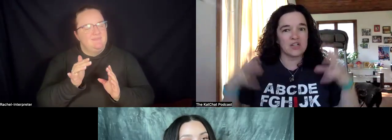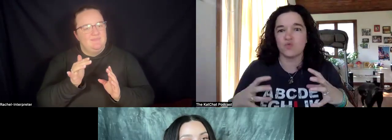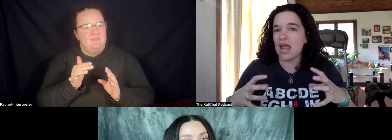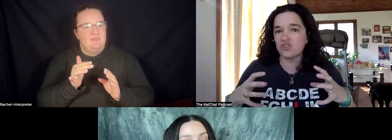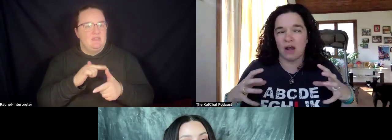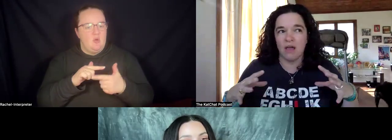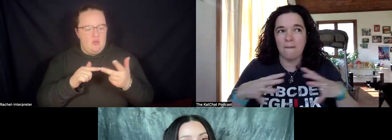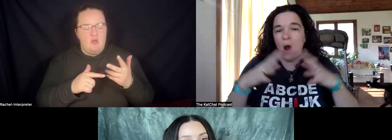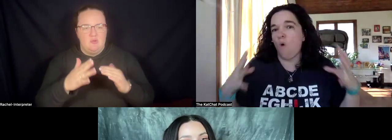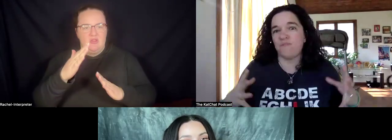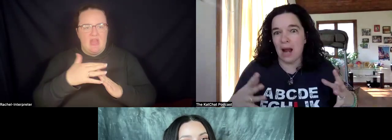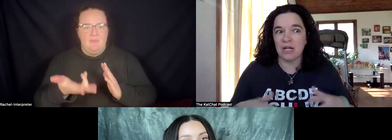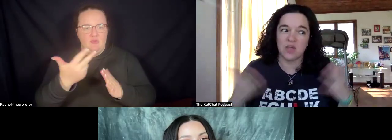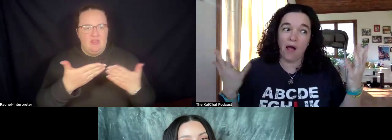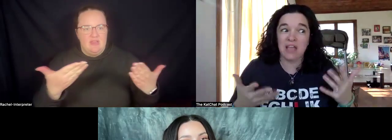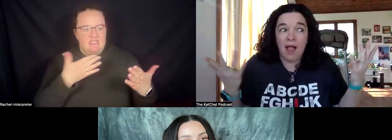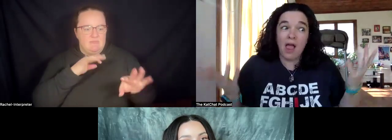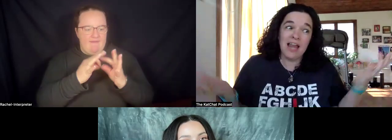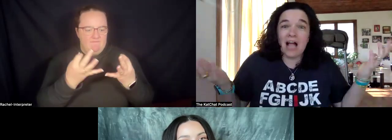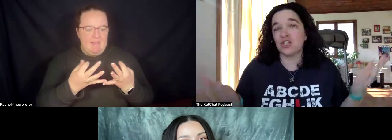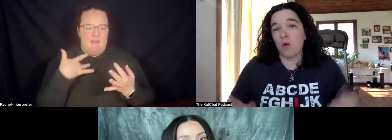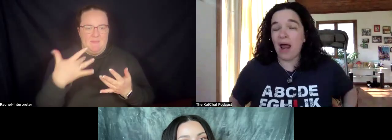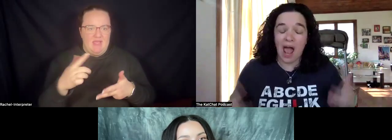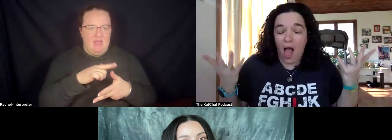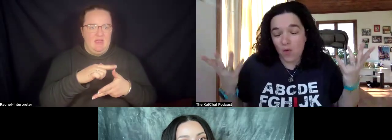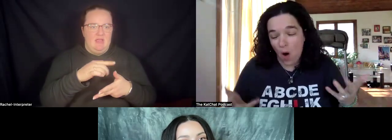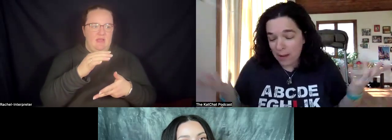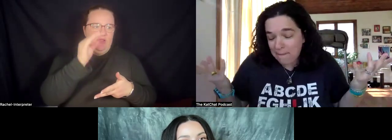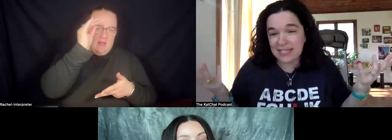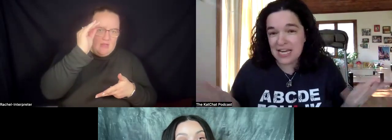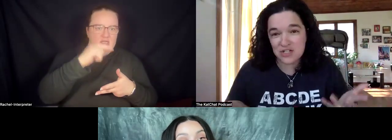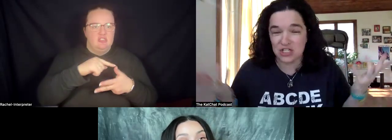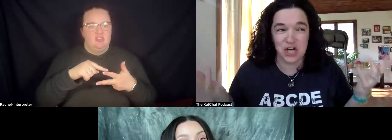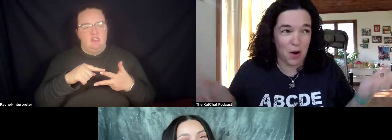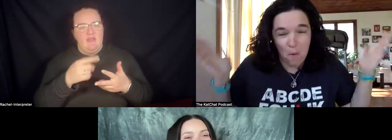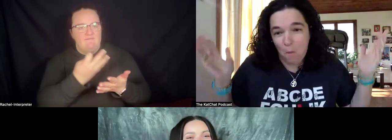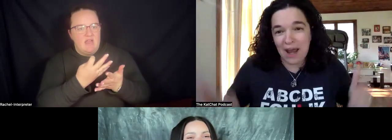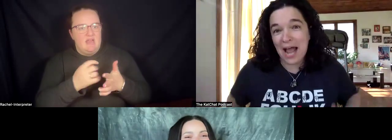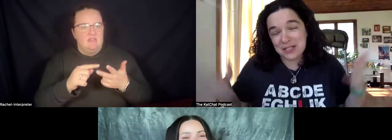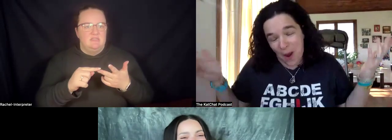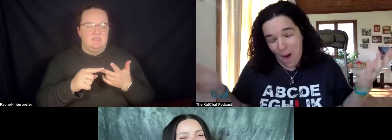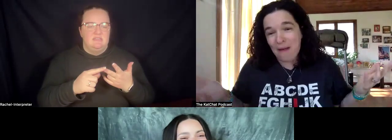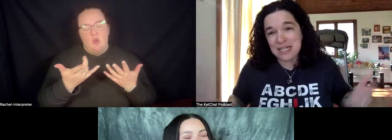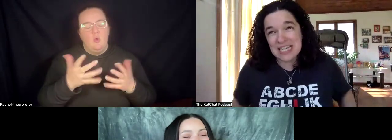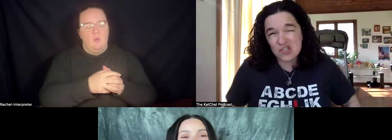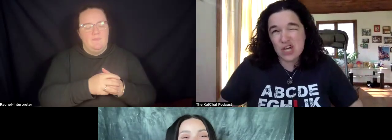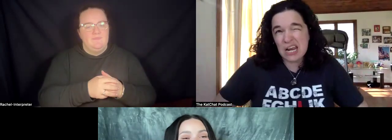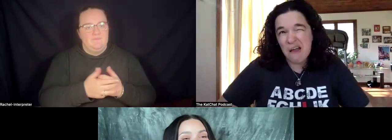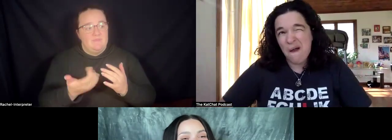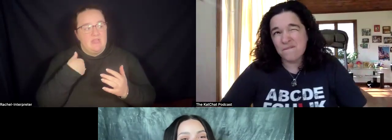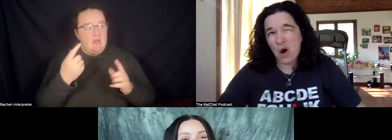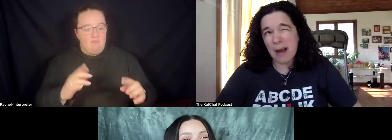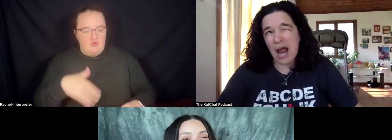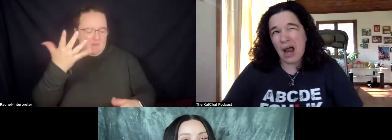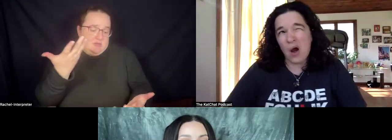teaching, education. My whole family thought like, yeah, sure, why not? I grew up, I'll be a teacher. Yeah. So why not? So I've been